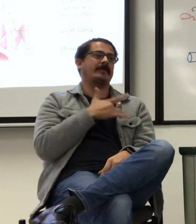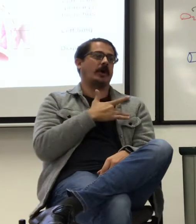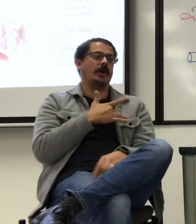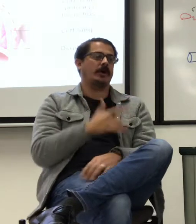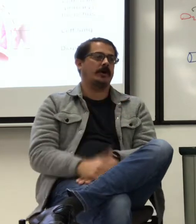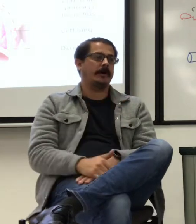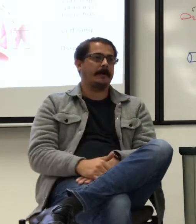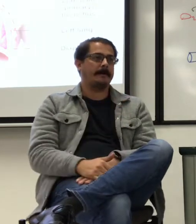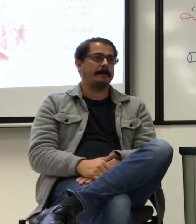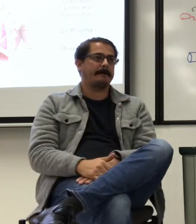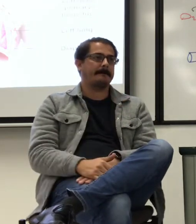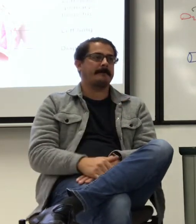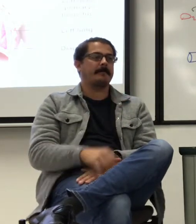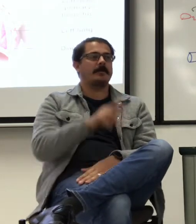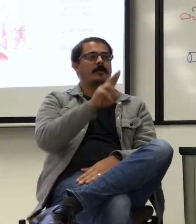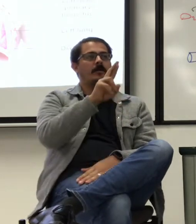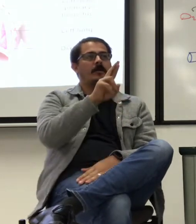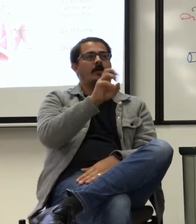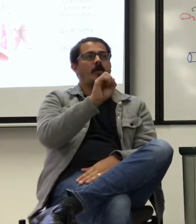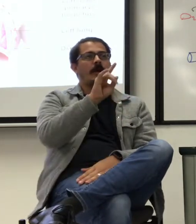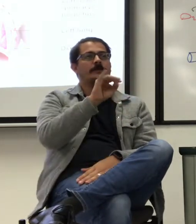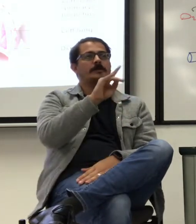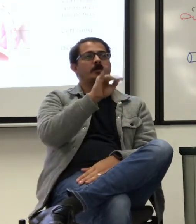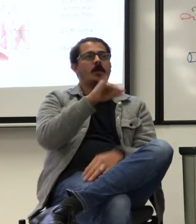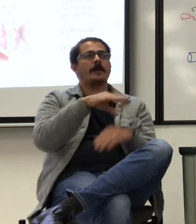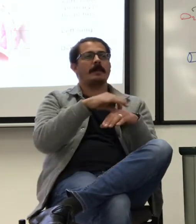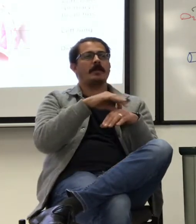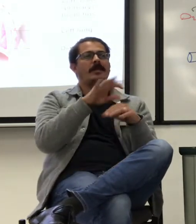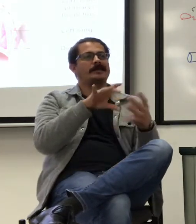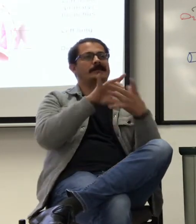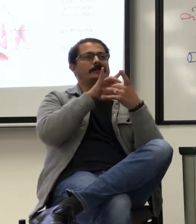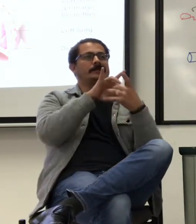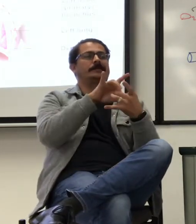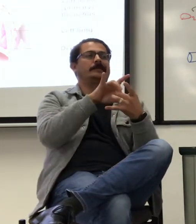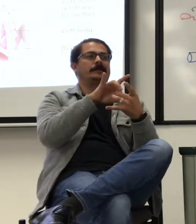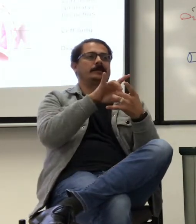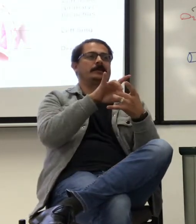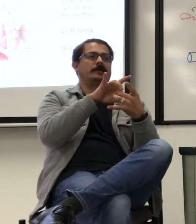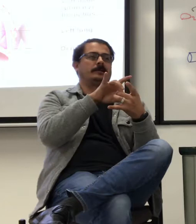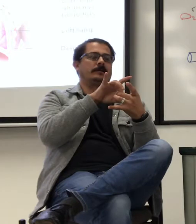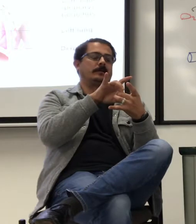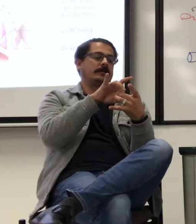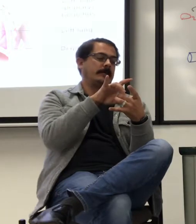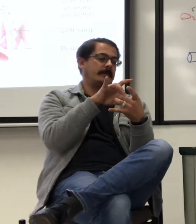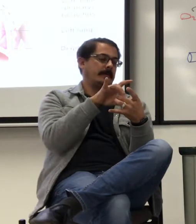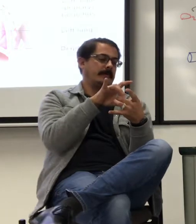Now, the respiratory membrane is the junction between, this,